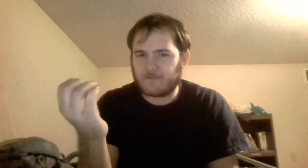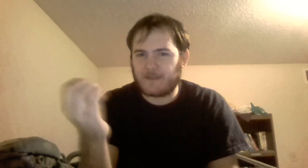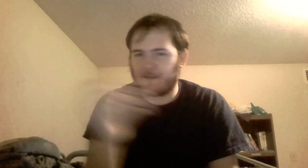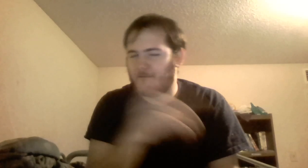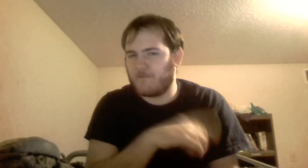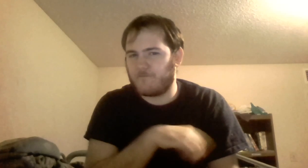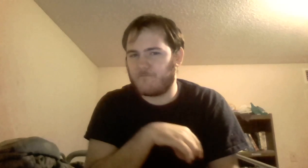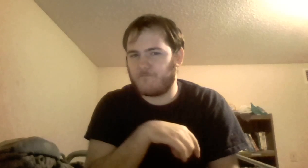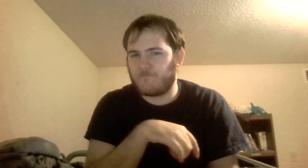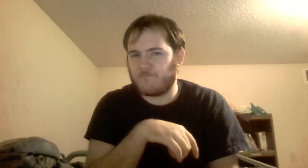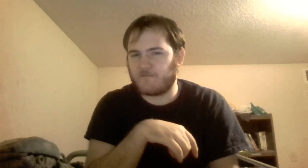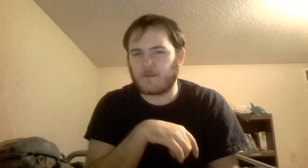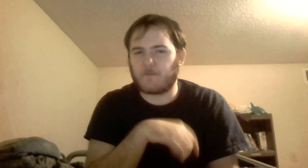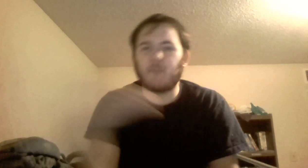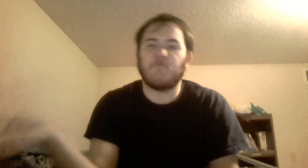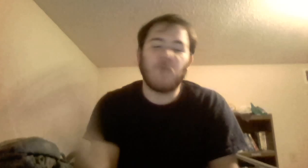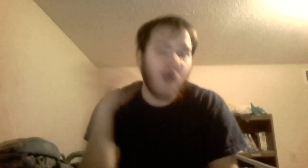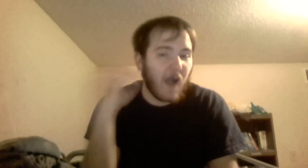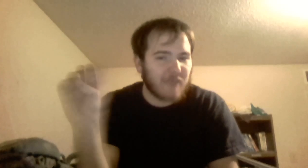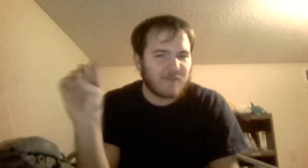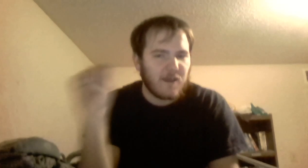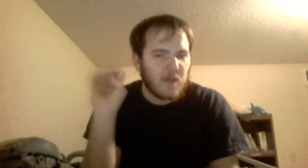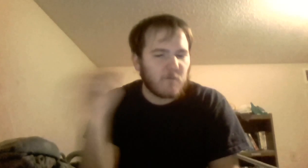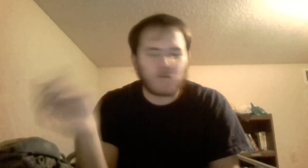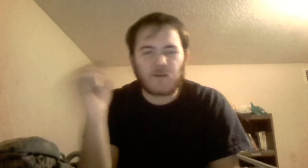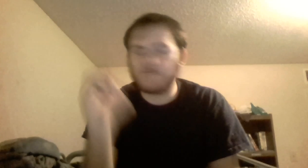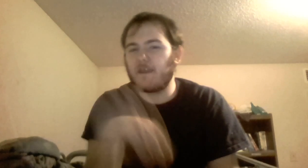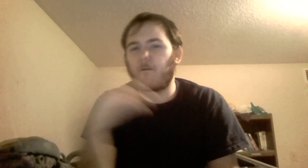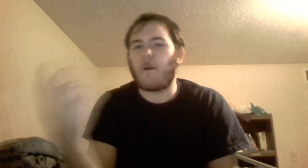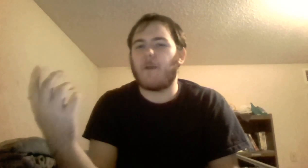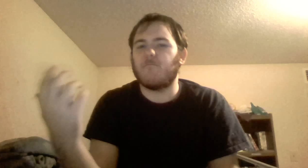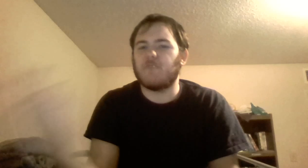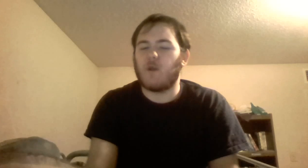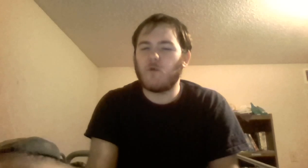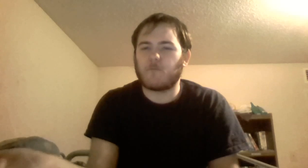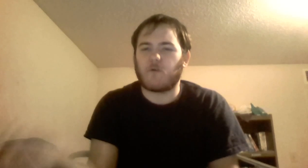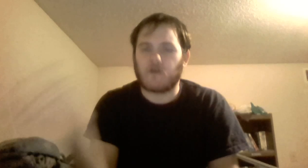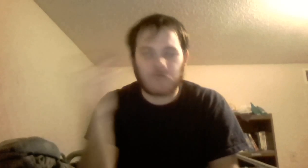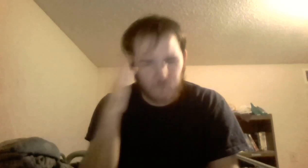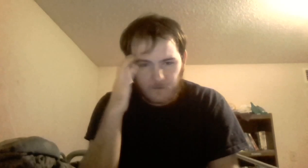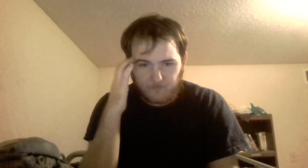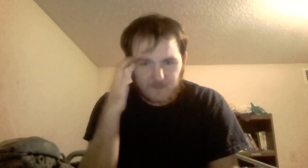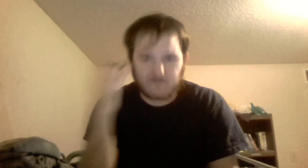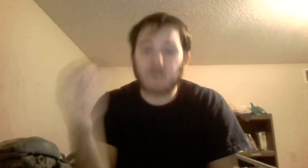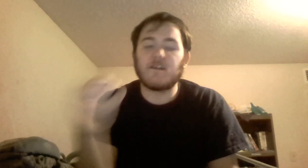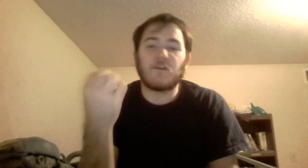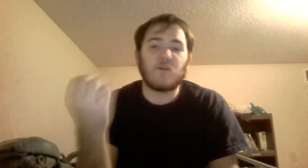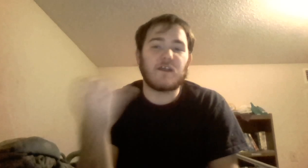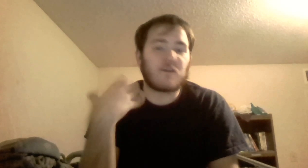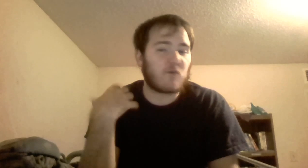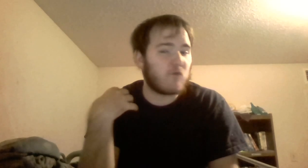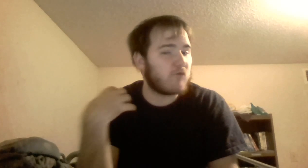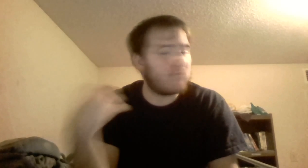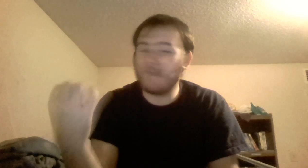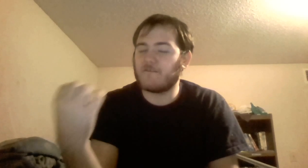understanding with Jerry Epping Loud, but the understanding was on the owner part. Um, Jerry heard it correctly,